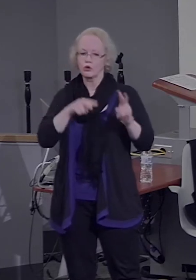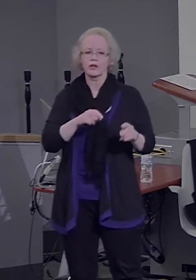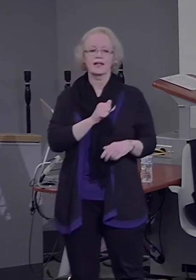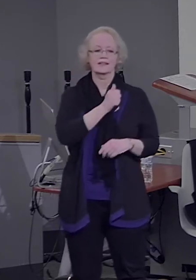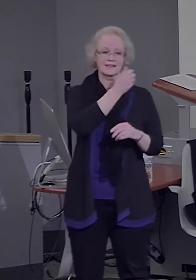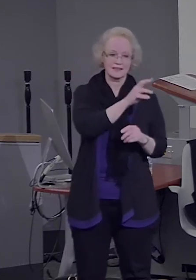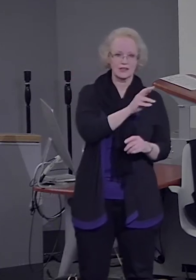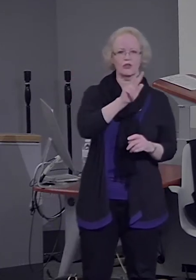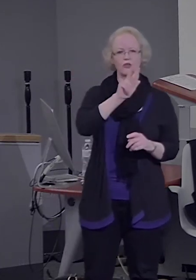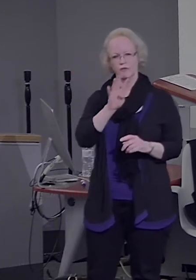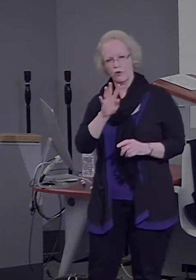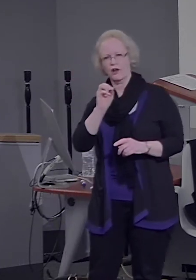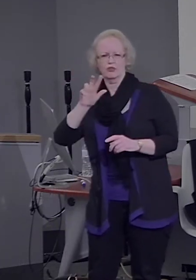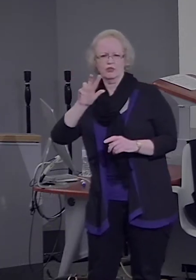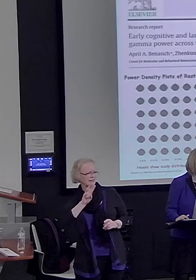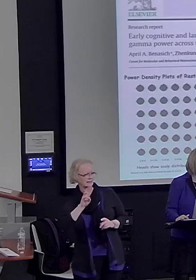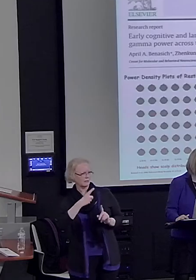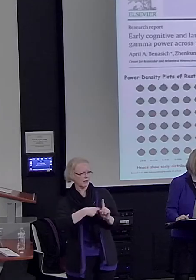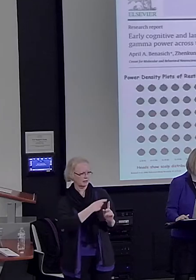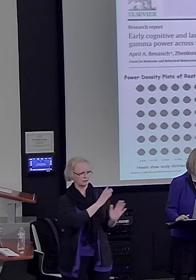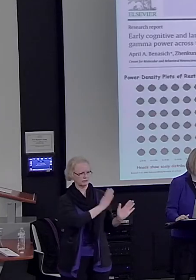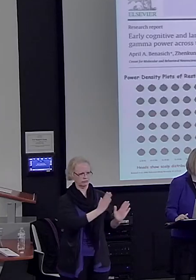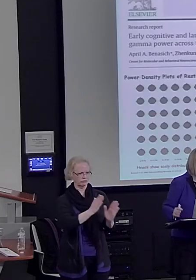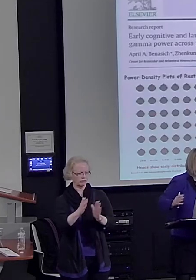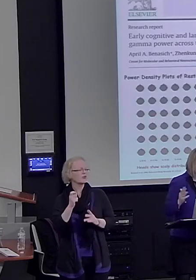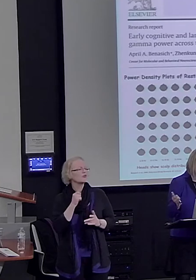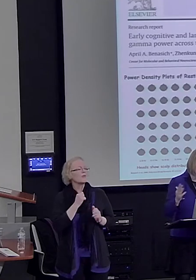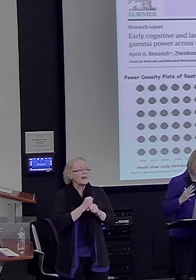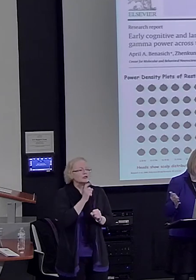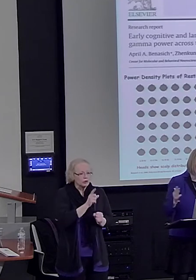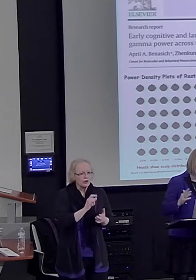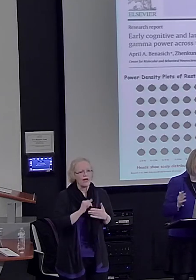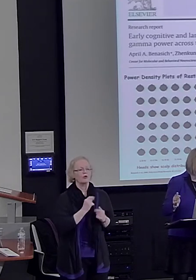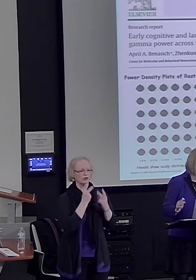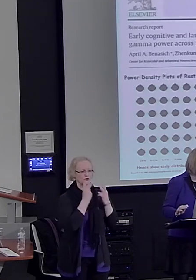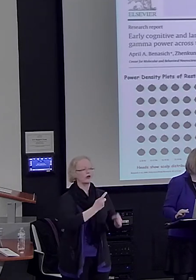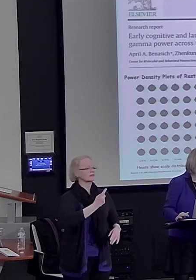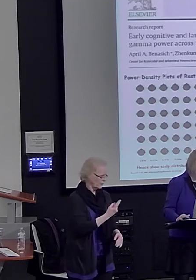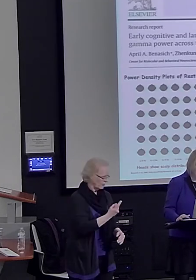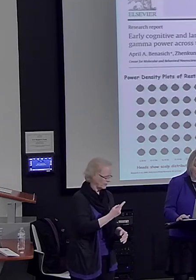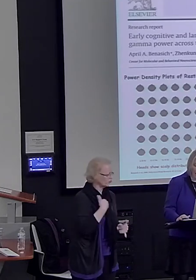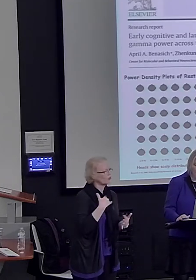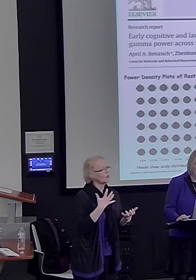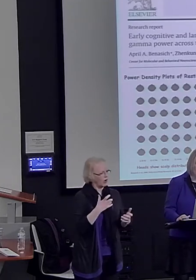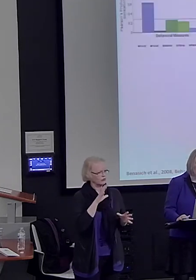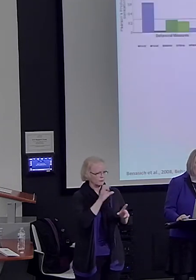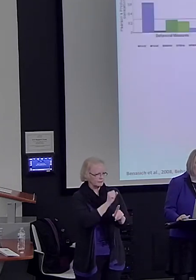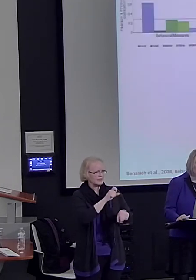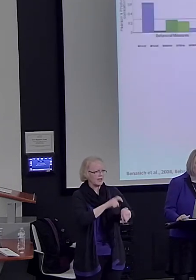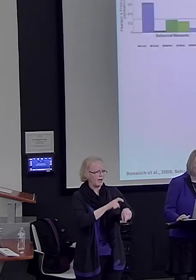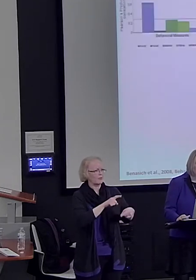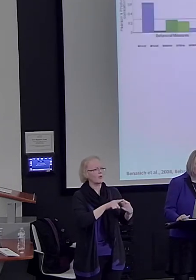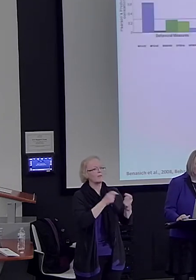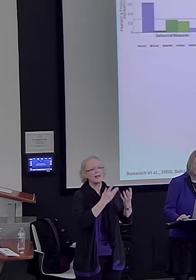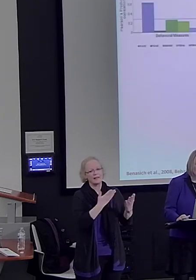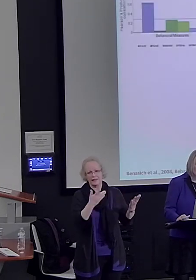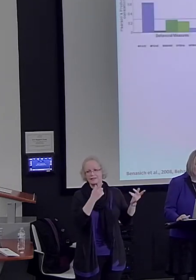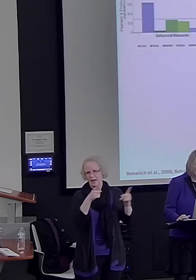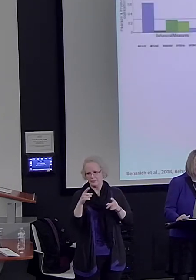months across the language burst because we wanted to make sure we saw something so we wanted a time when there are lots of things happening in the brain